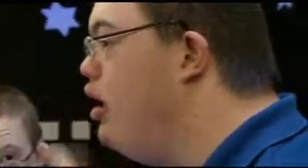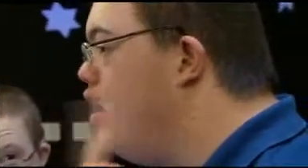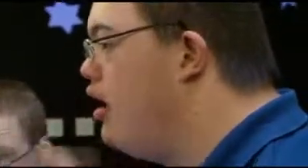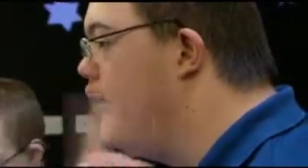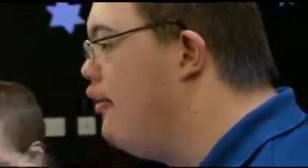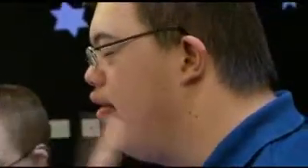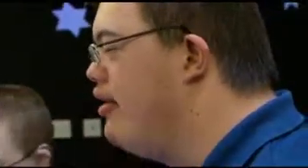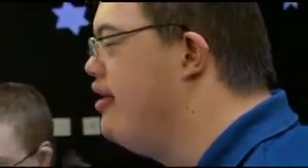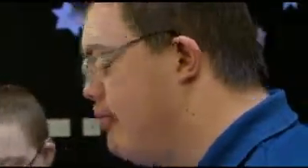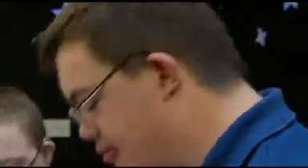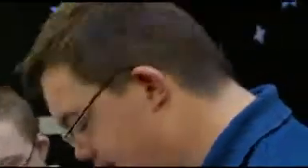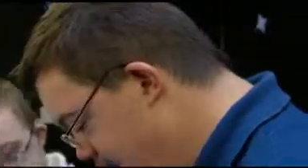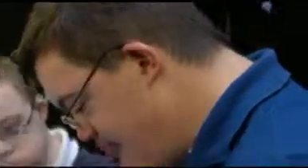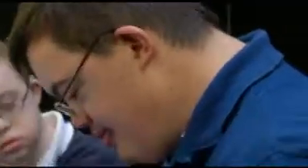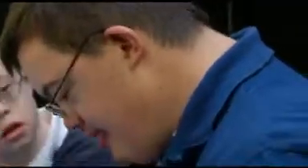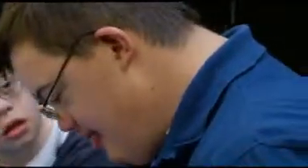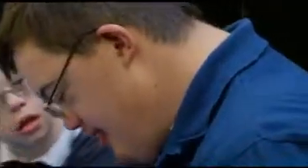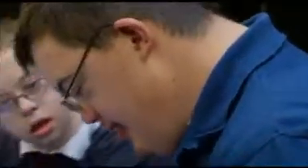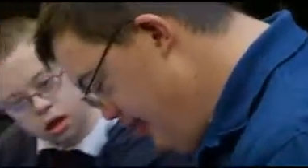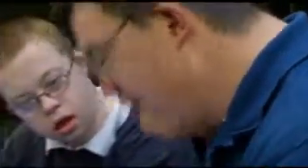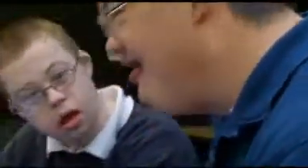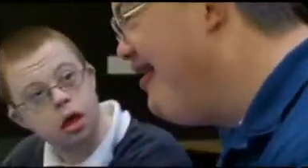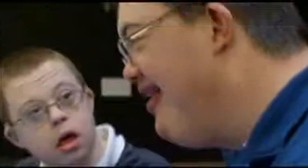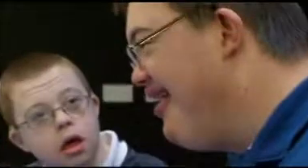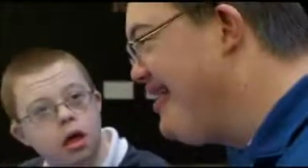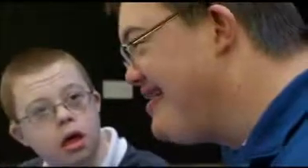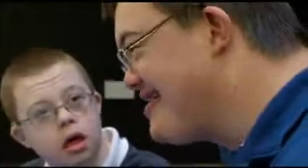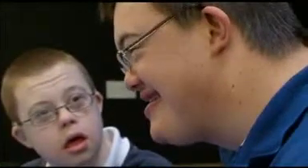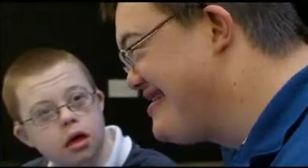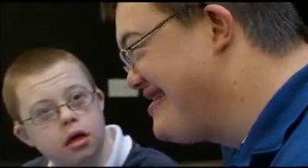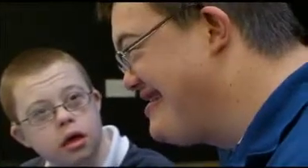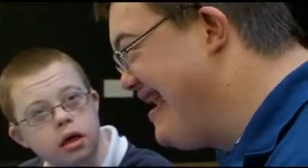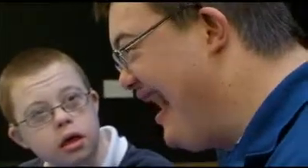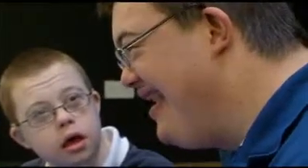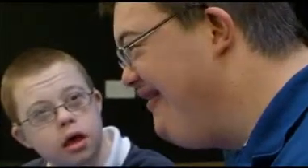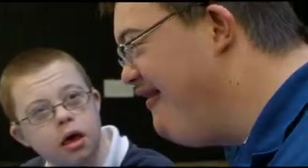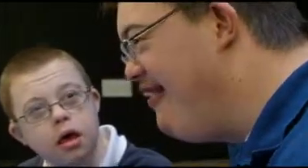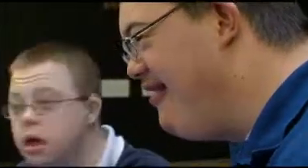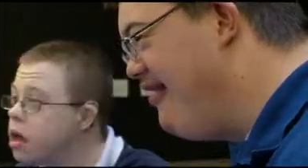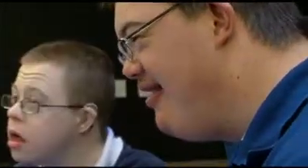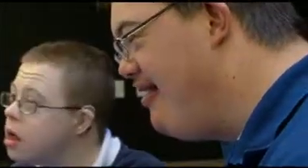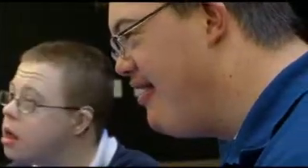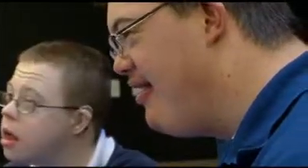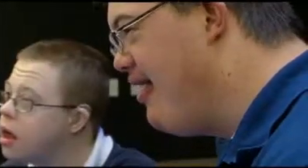Who? Who is in the picture? Who is it? Gail.